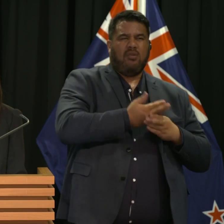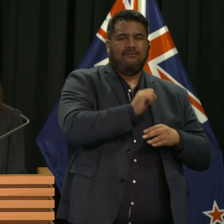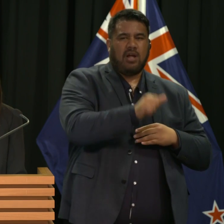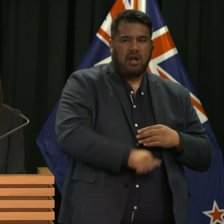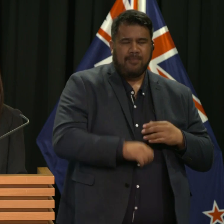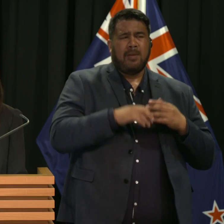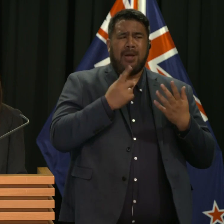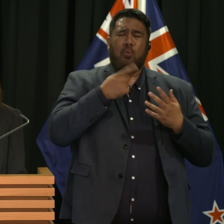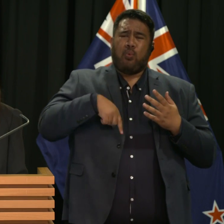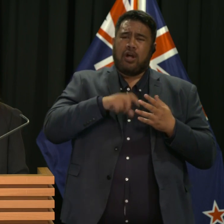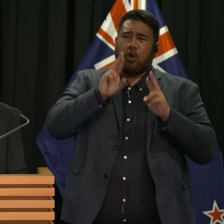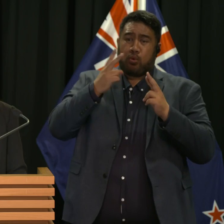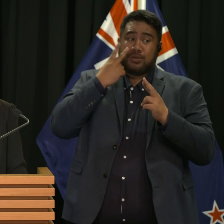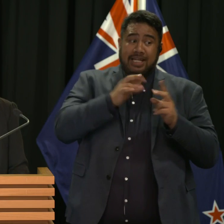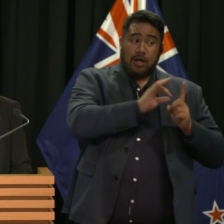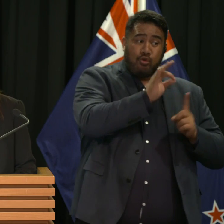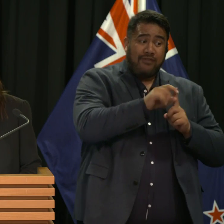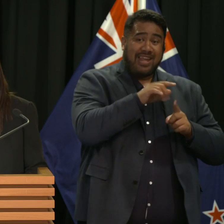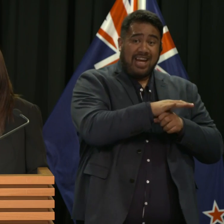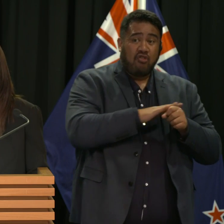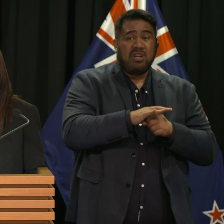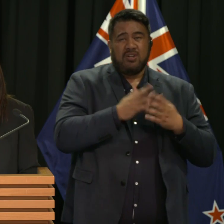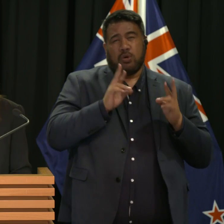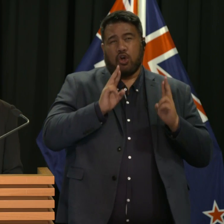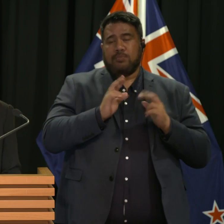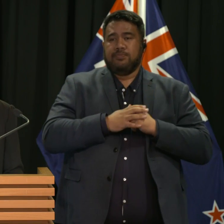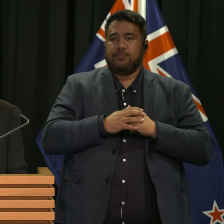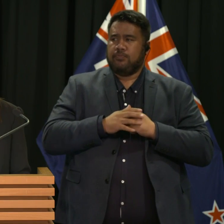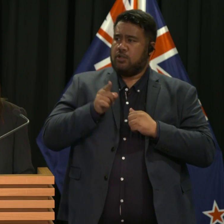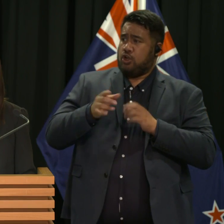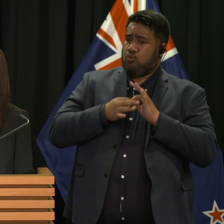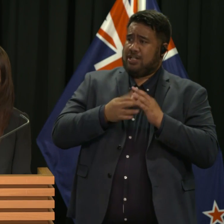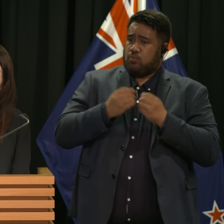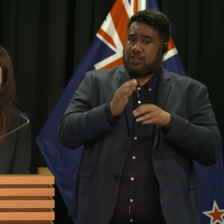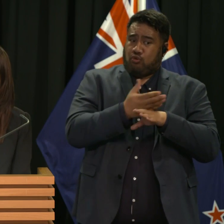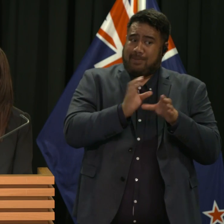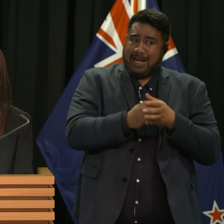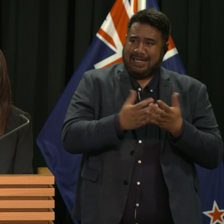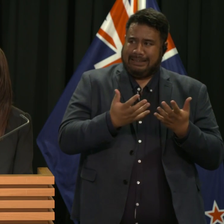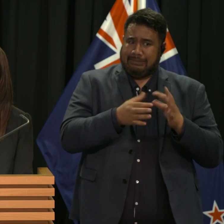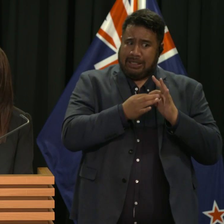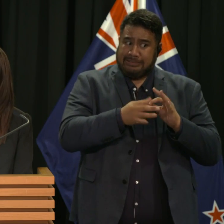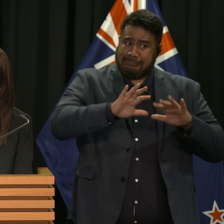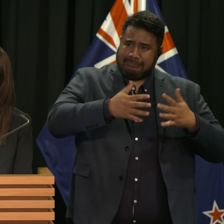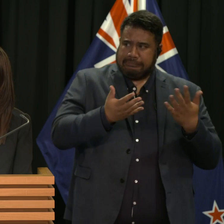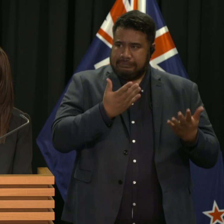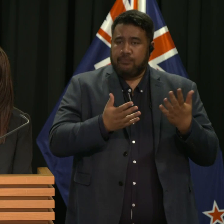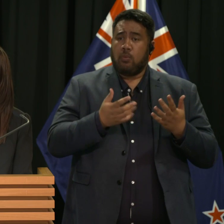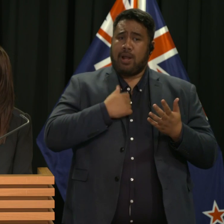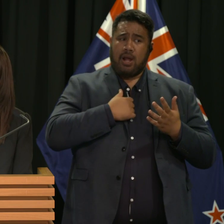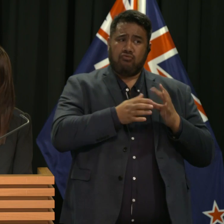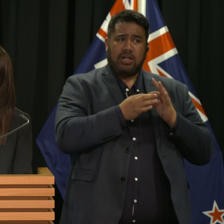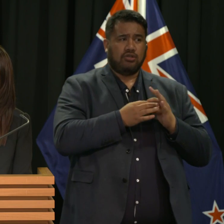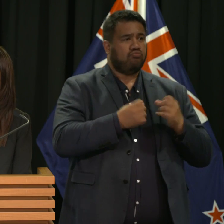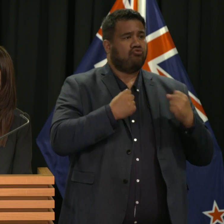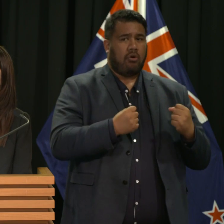will see progress in those areas. So what is your relationship with the Green Party? We have a very solid relationship.